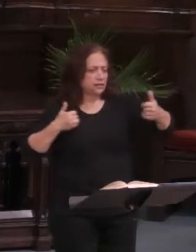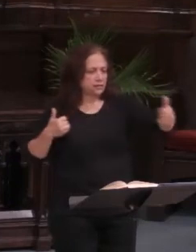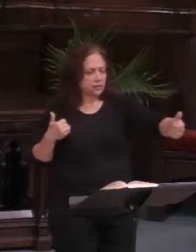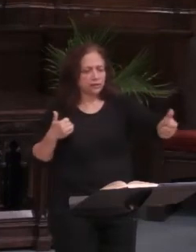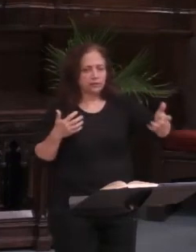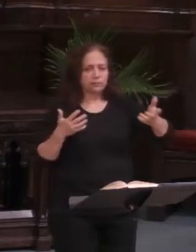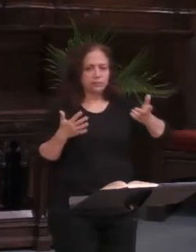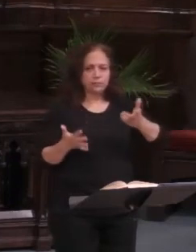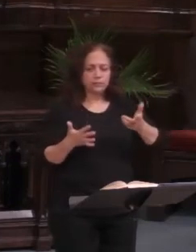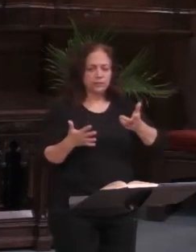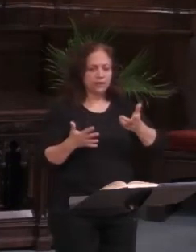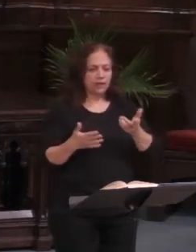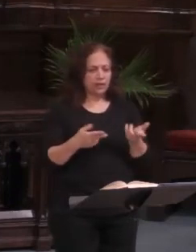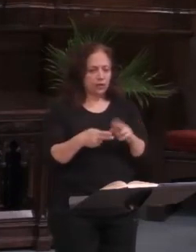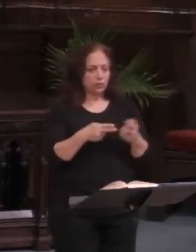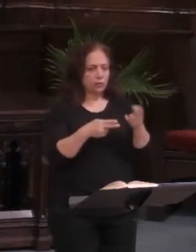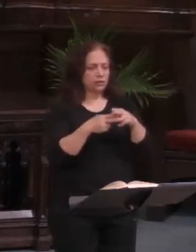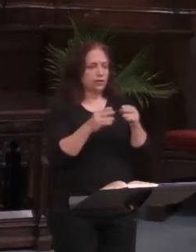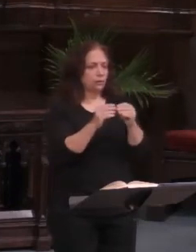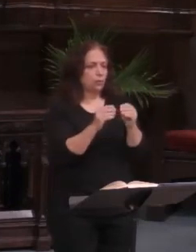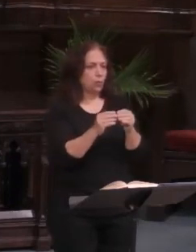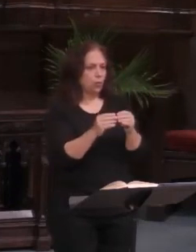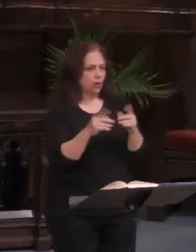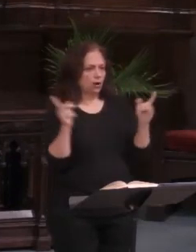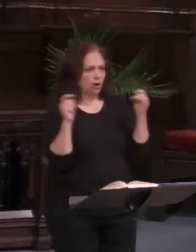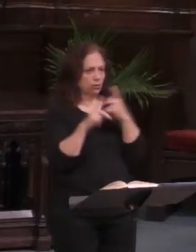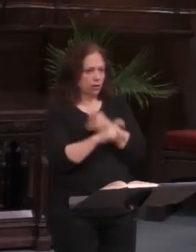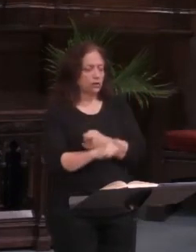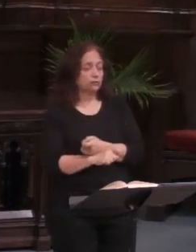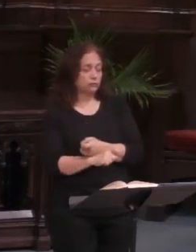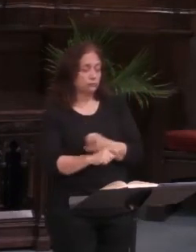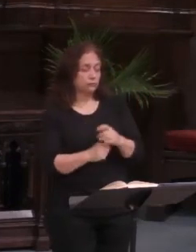and increasingly more complicated.